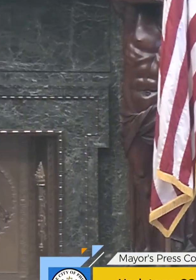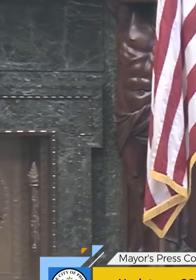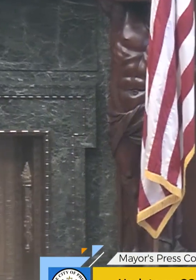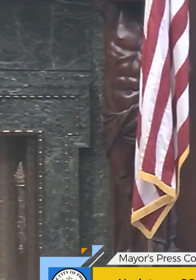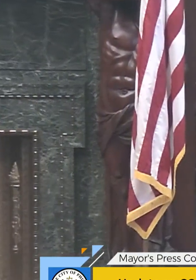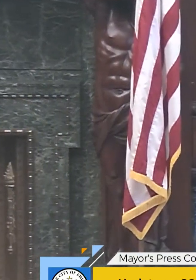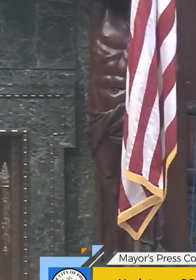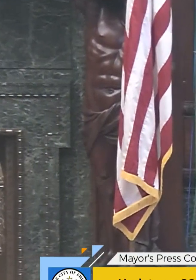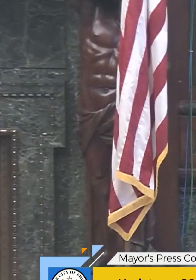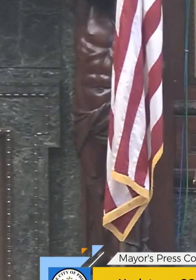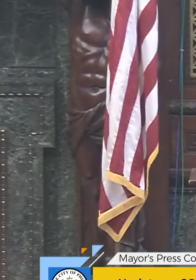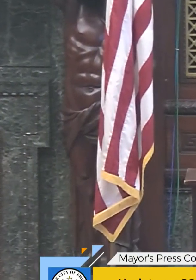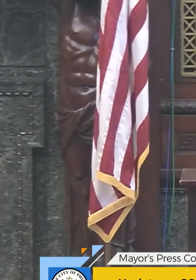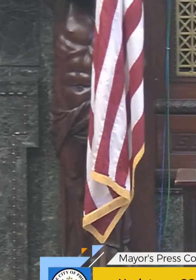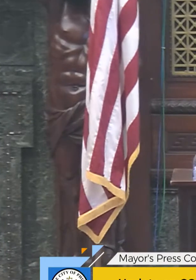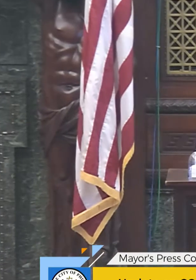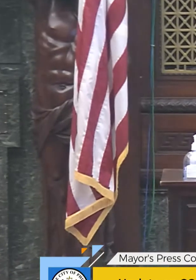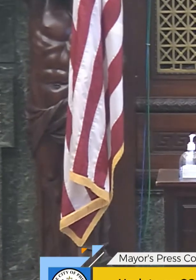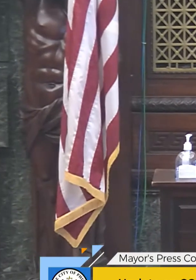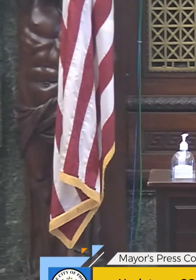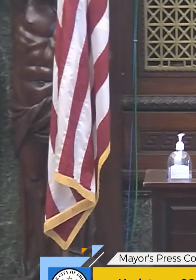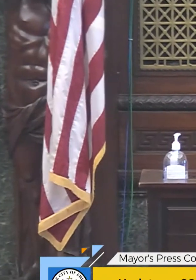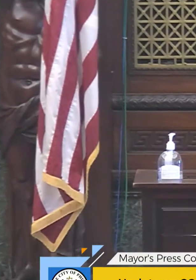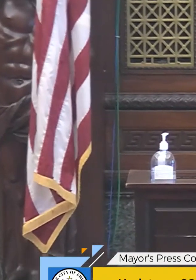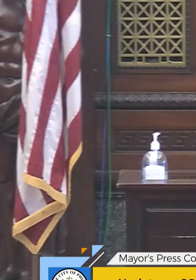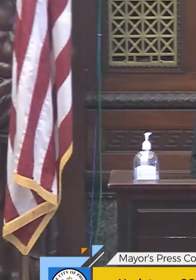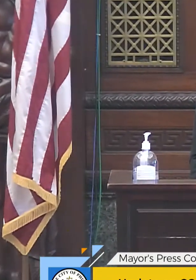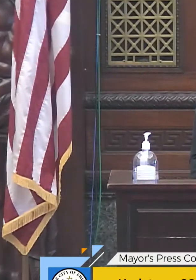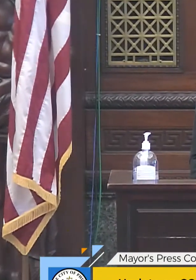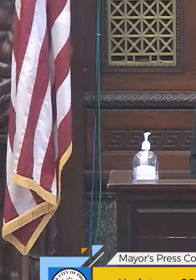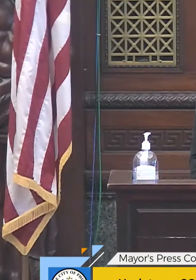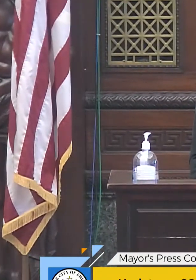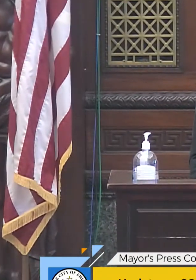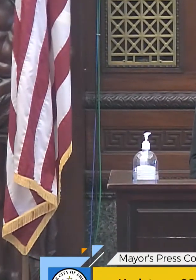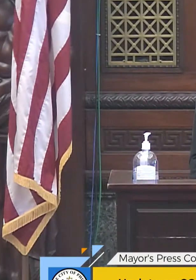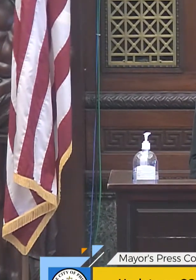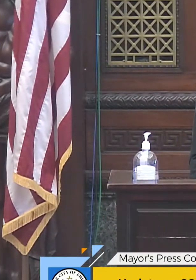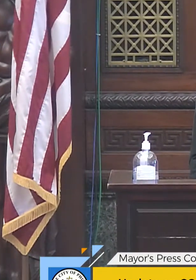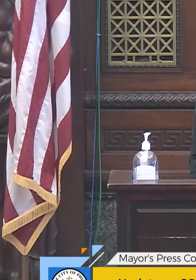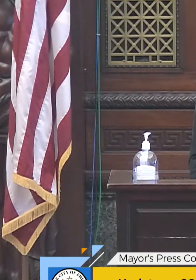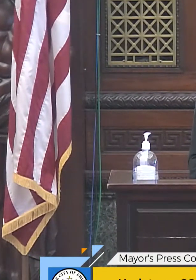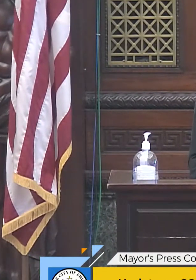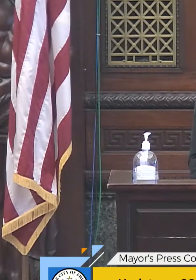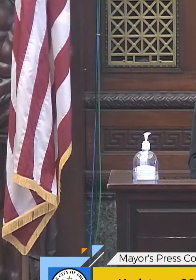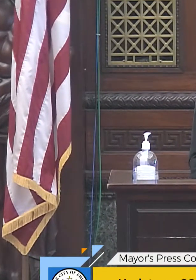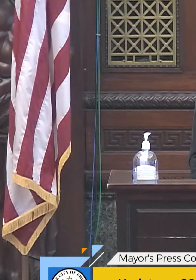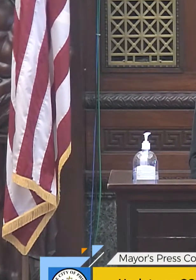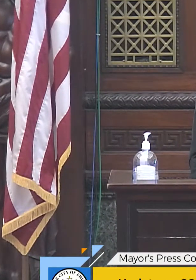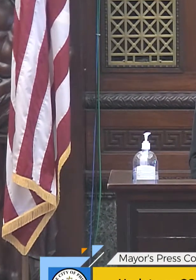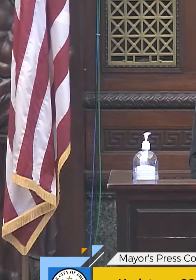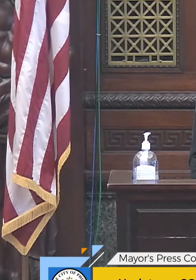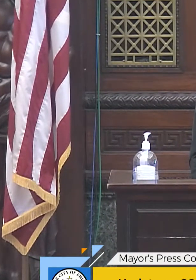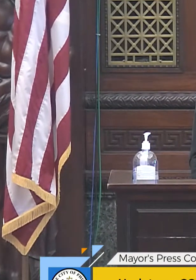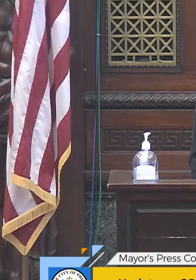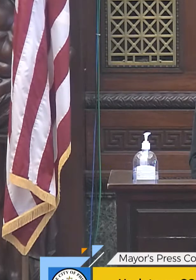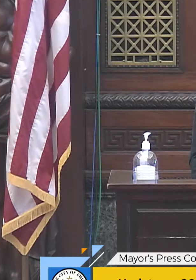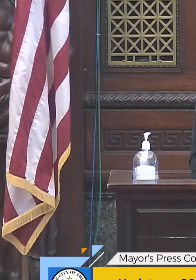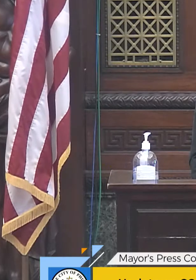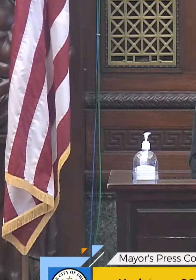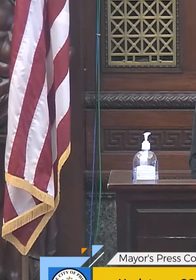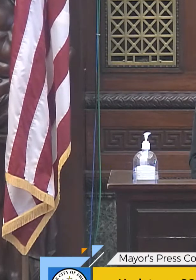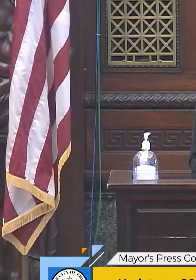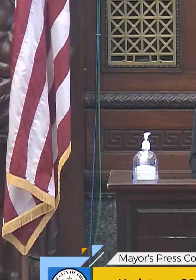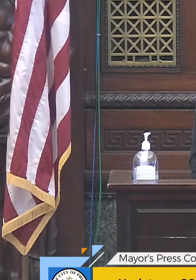Buenas tardes. El mensaje del alcalde Kenny para el día 3 de abril del año 2020. Este fin de semana tenemos